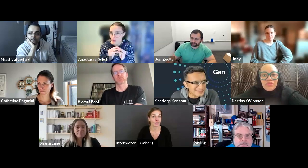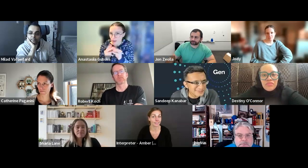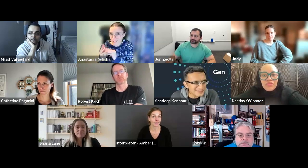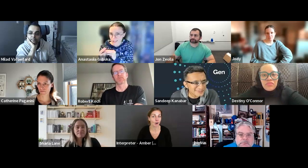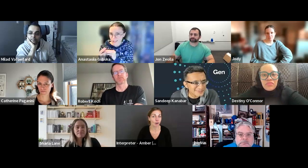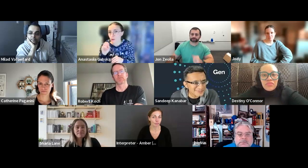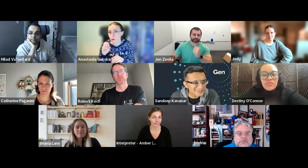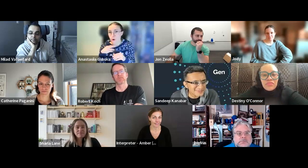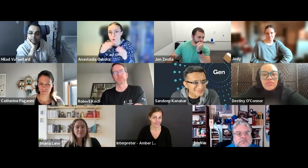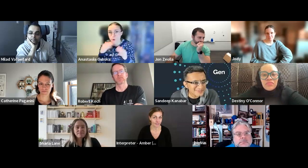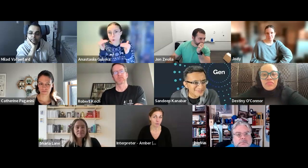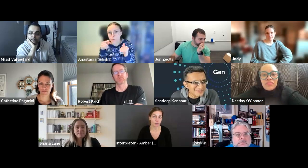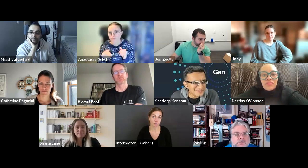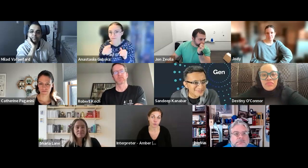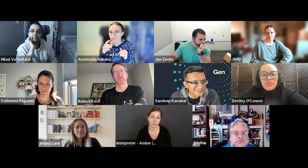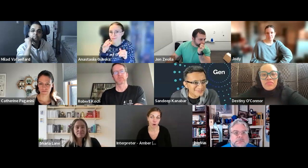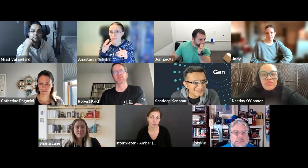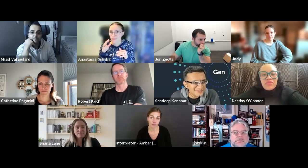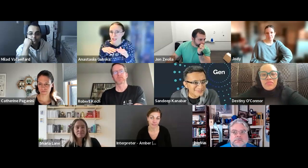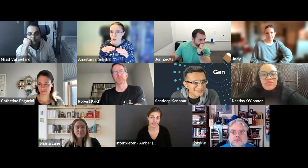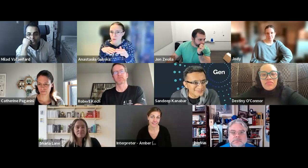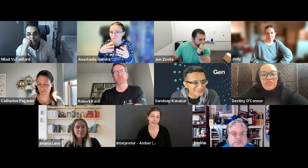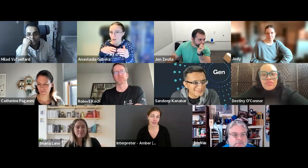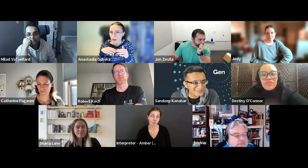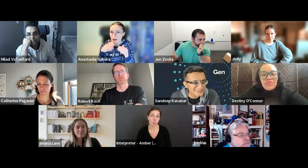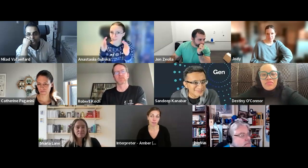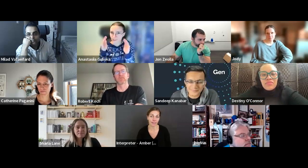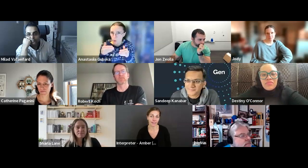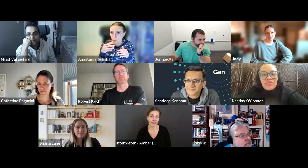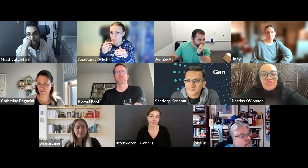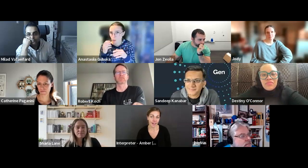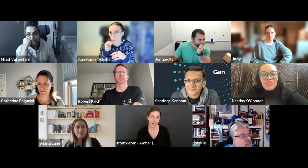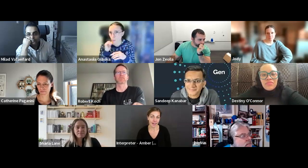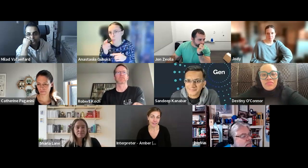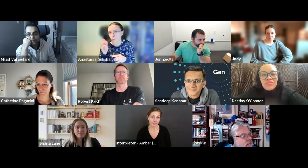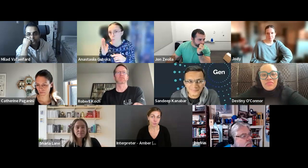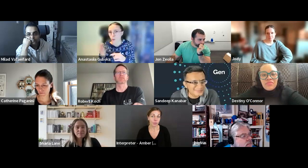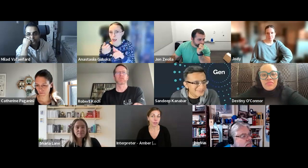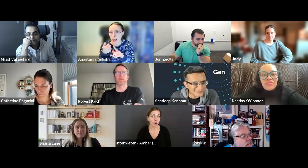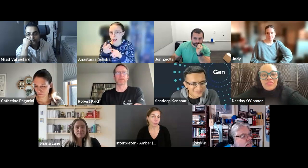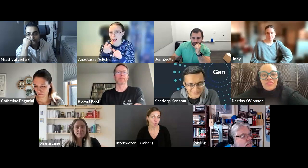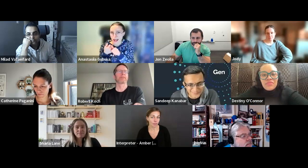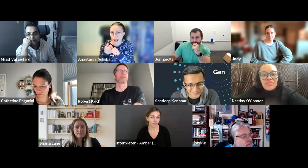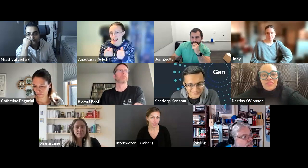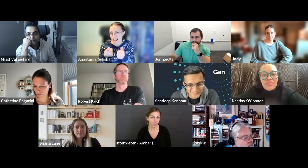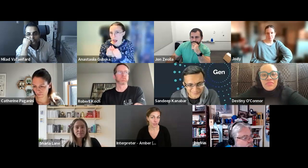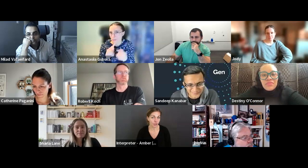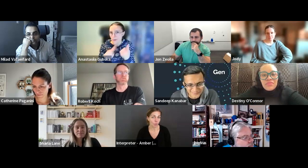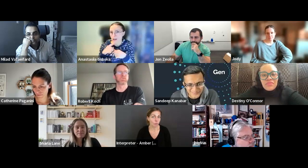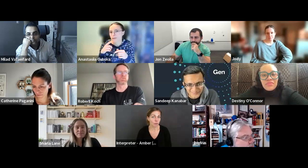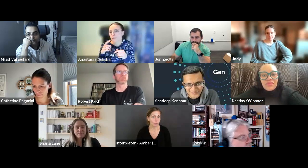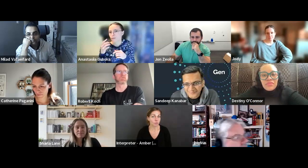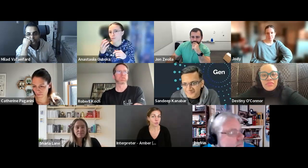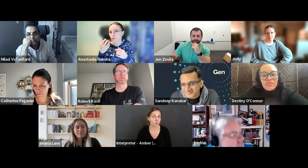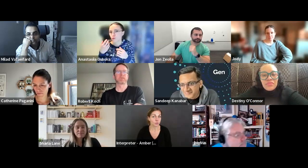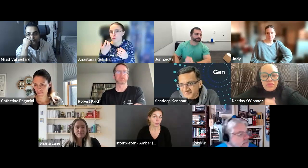are not often accessible, especially conferences. And I'm hoping that with our focus here,